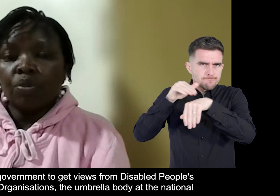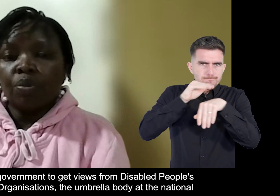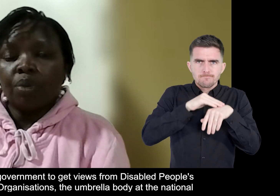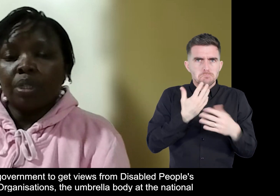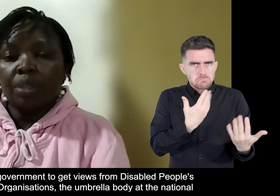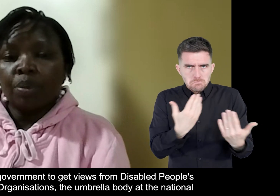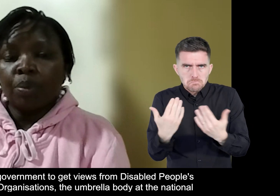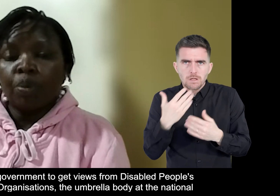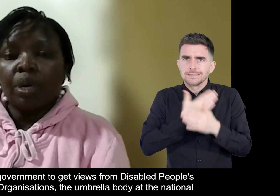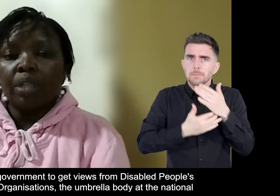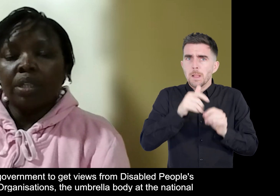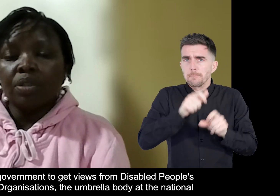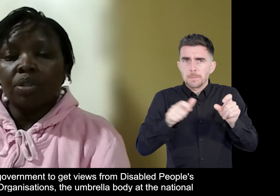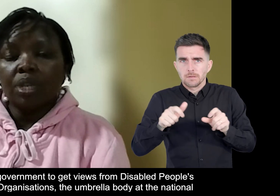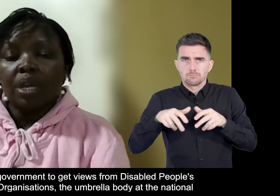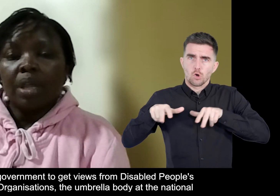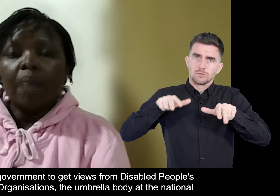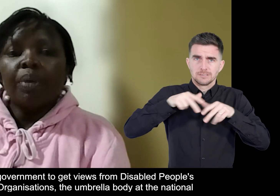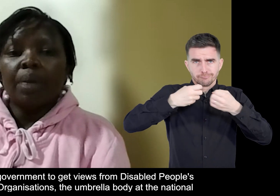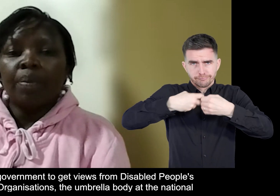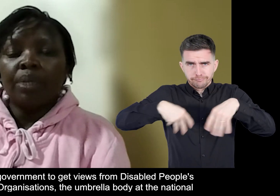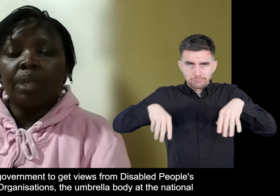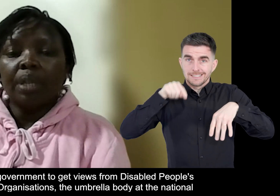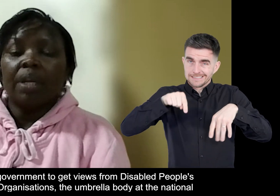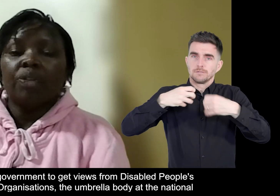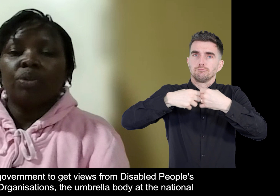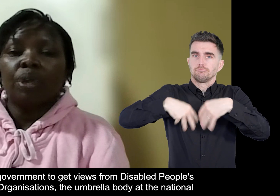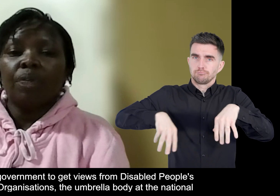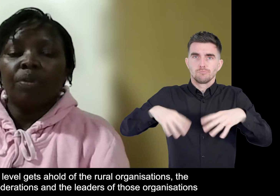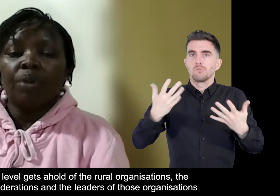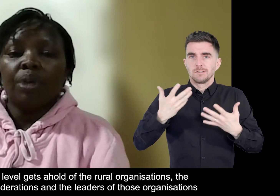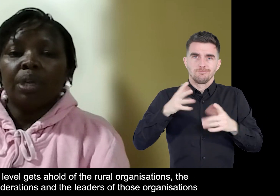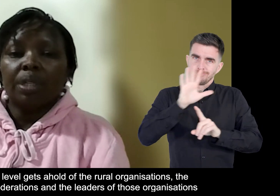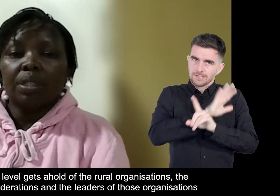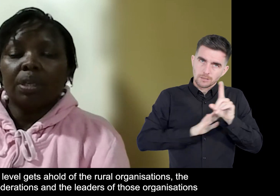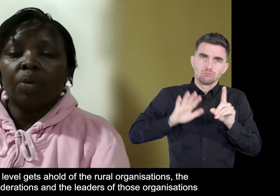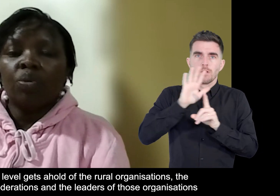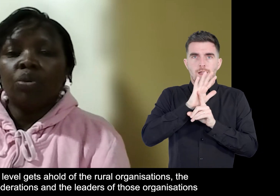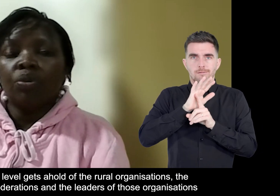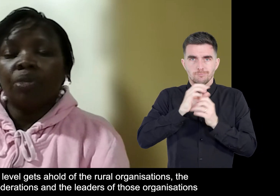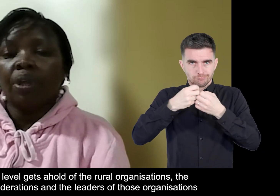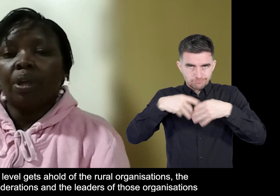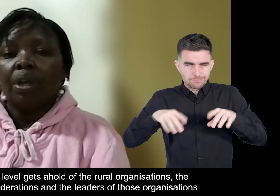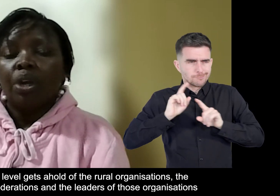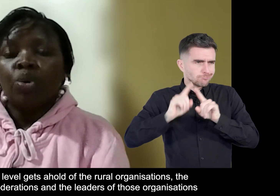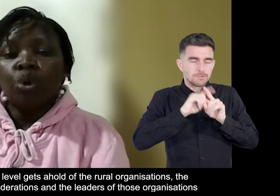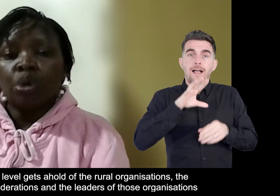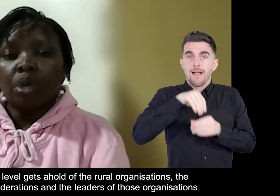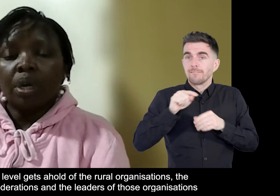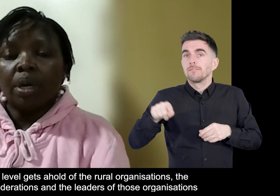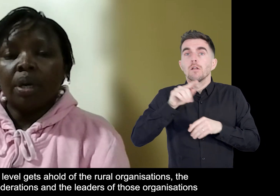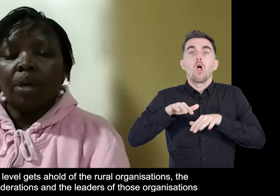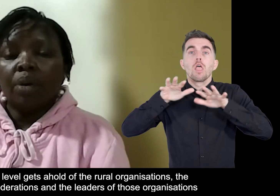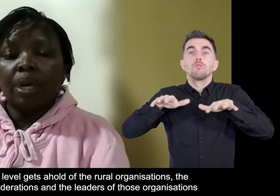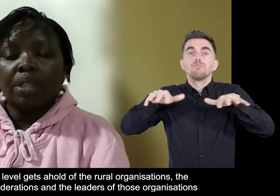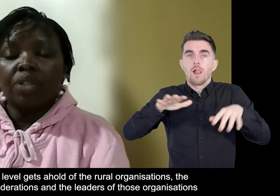get views from disabled people organizations, the umbrella body at the national level gets a hold of the